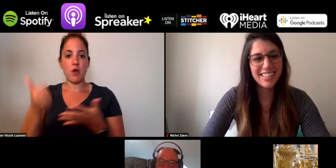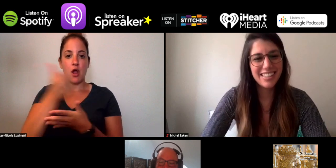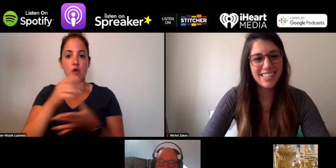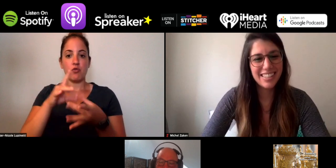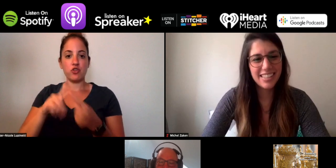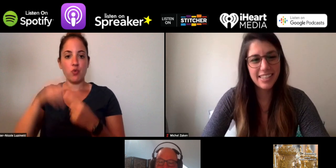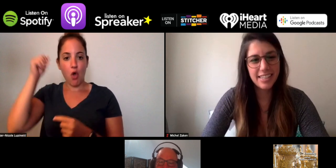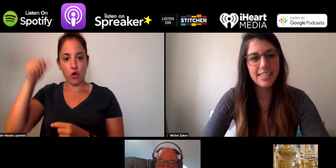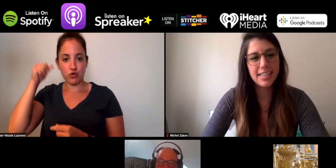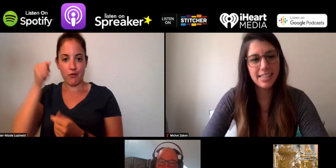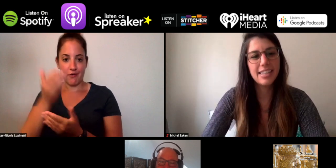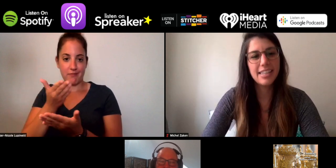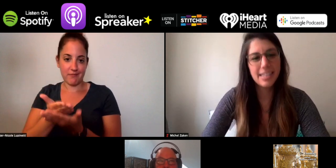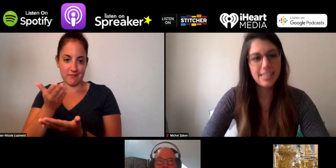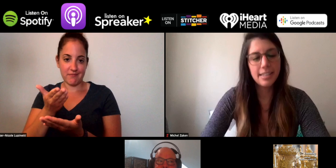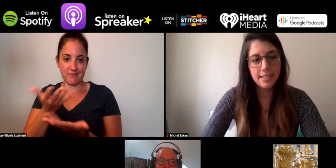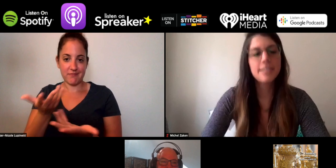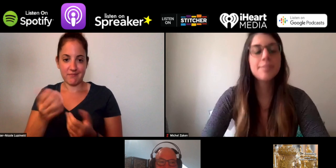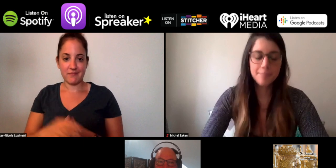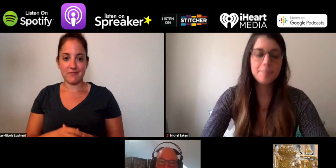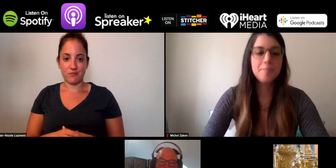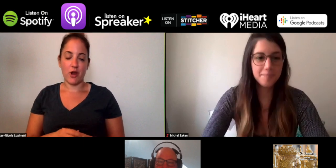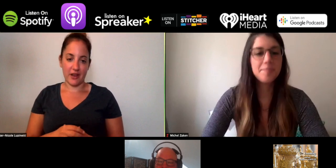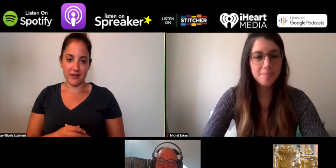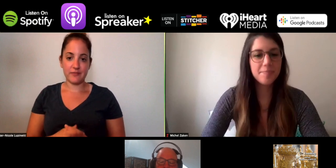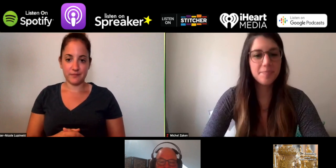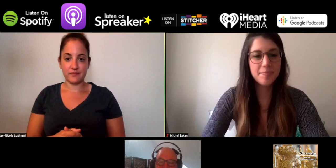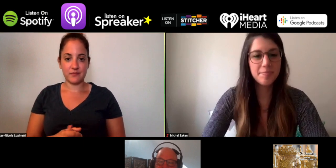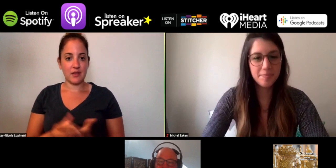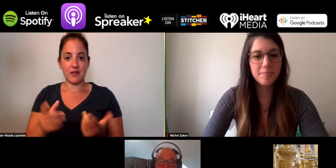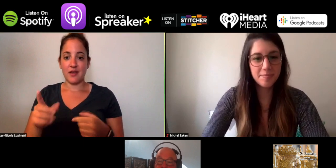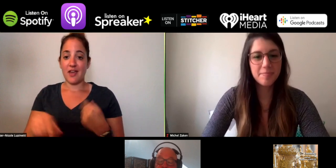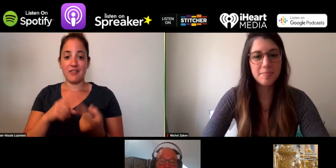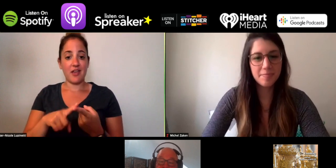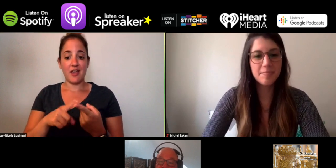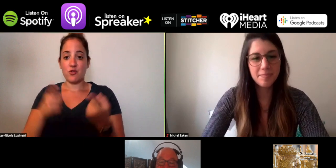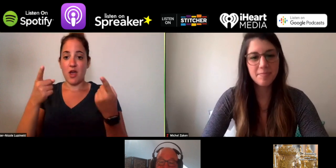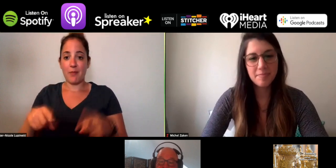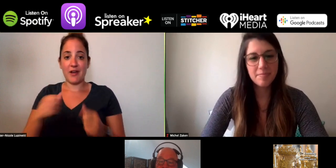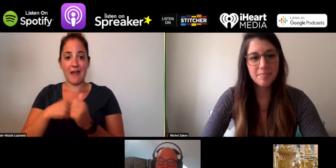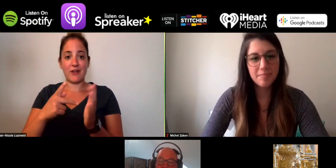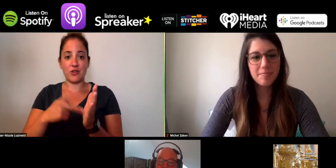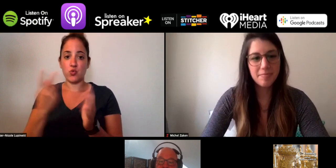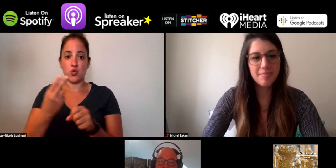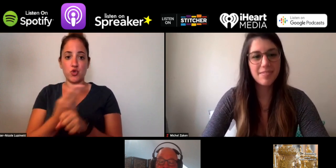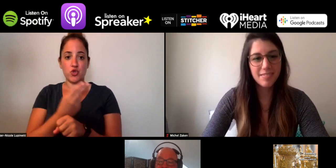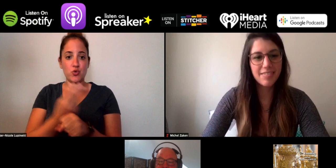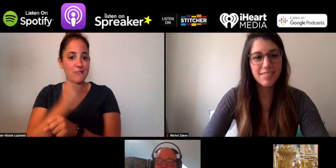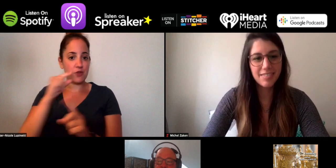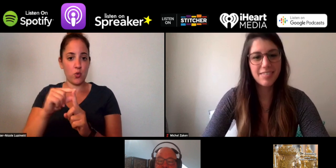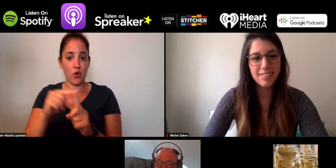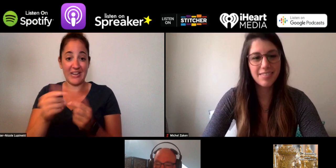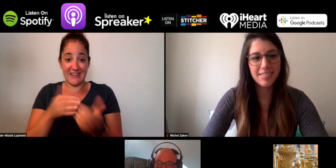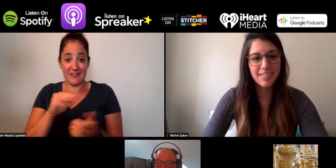auditory. And right. You end up with this dual use. Even Michel